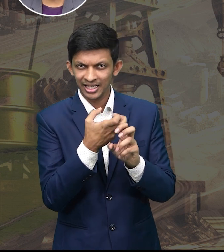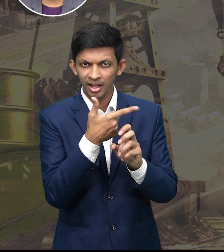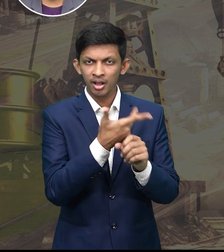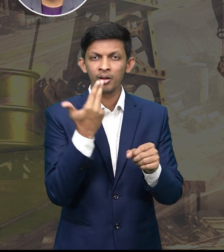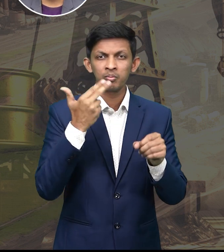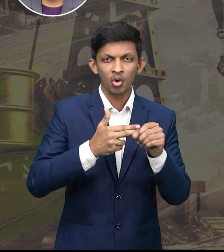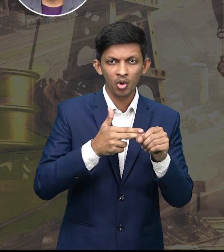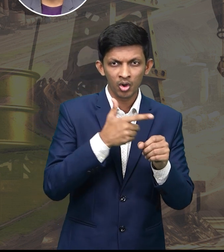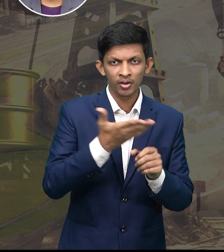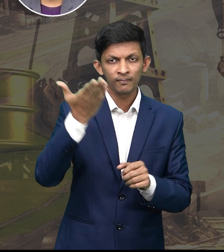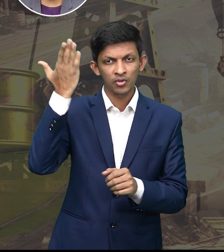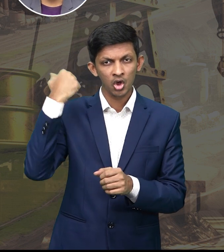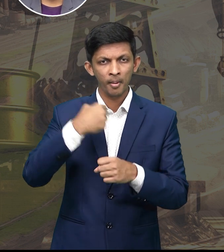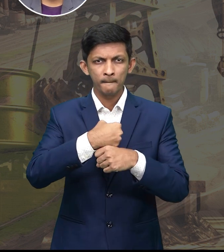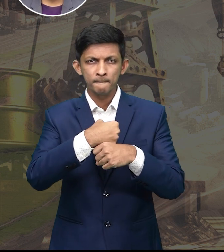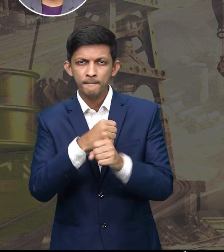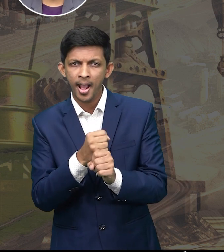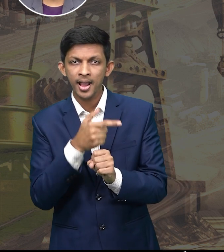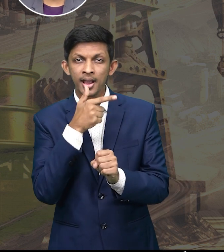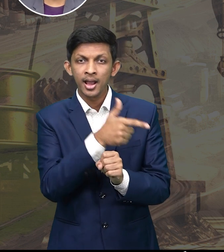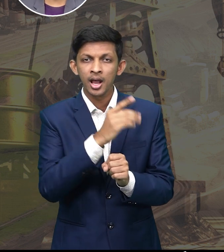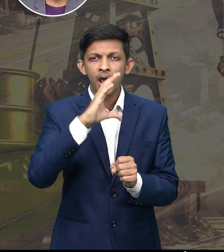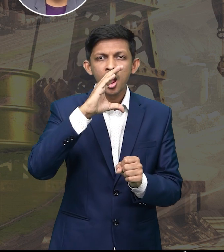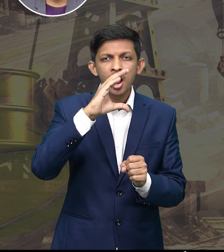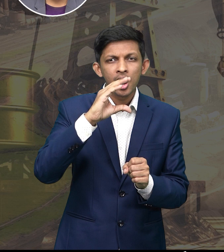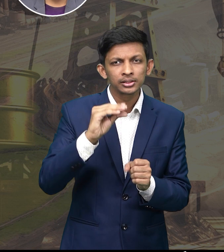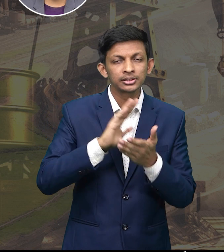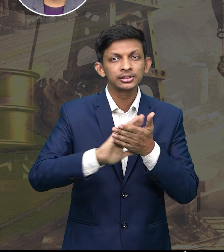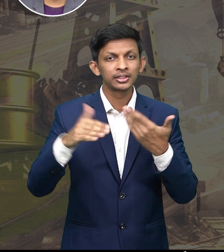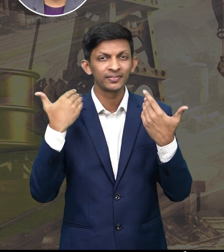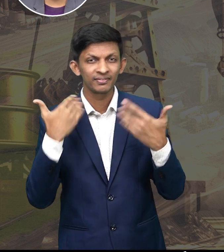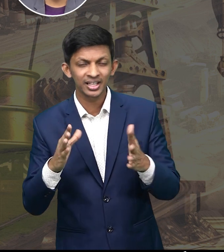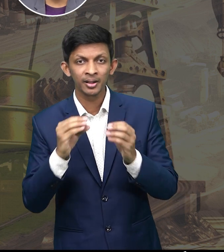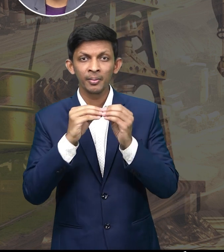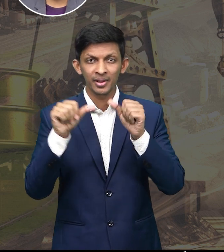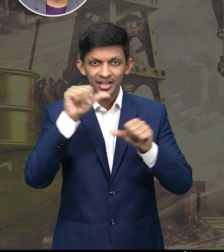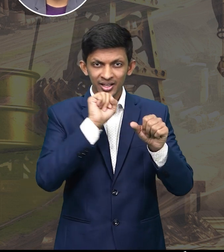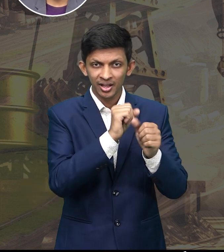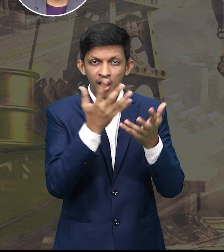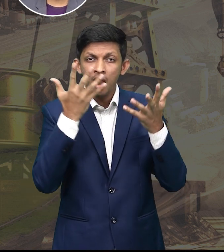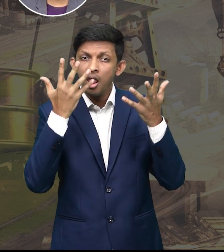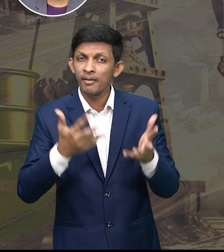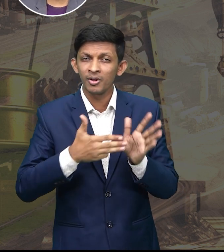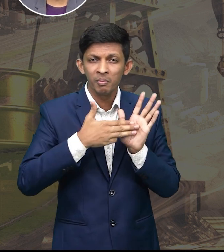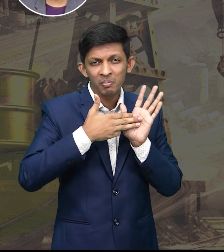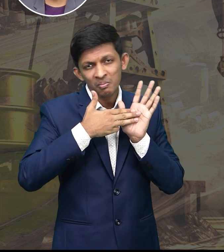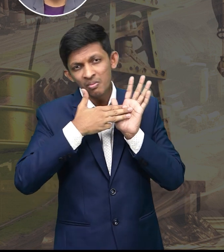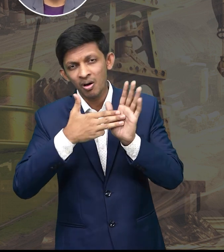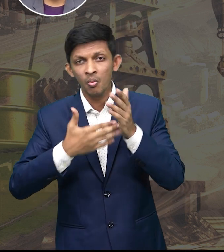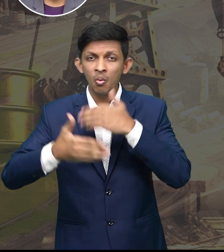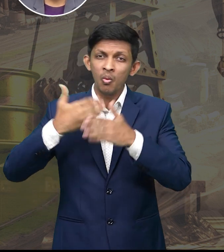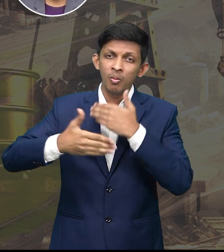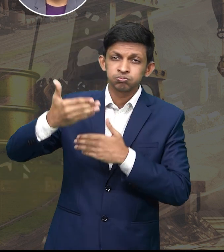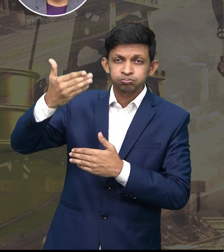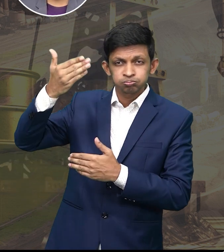Coal and petroleum were formed from the degradation of biomass millions of years